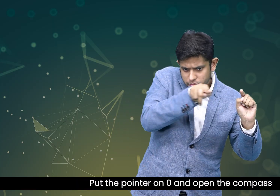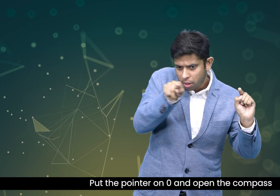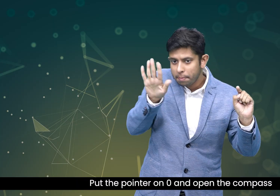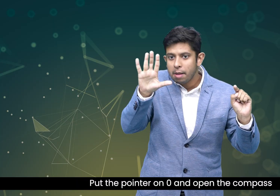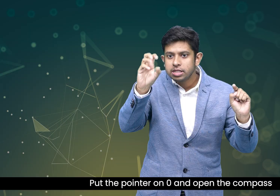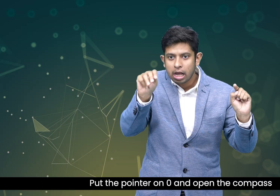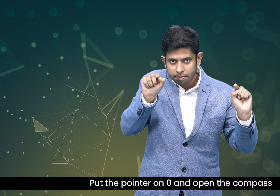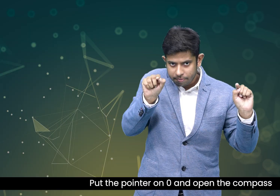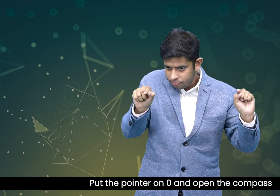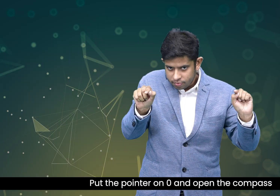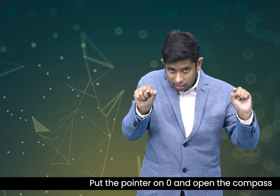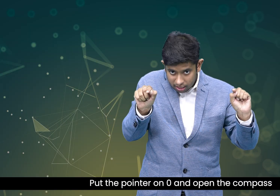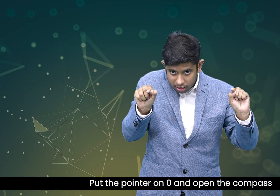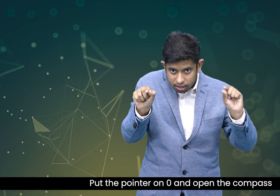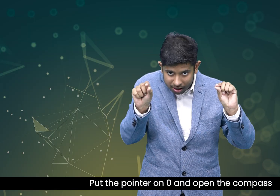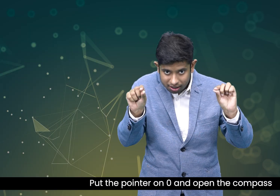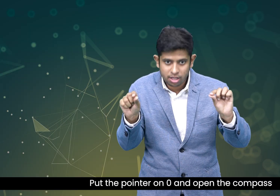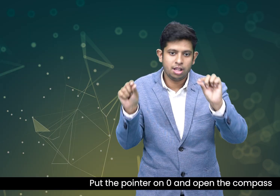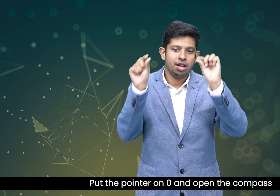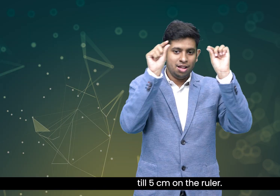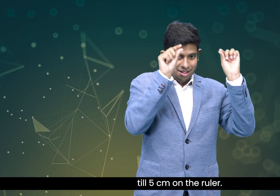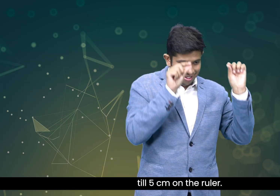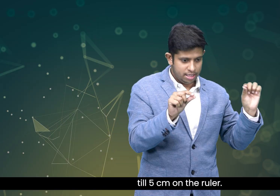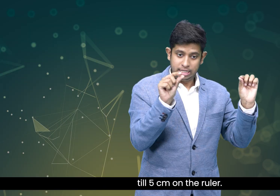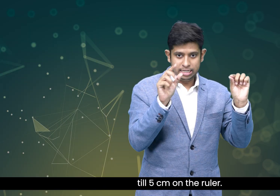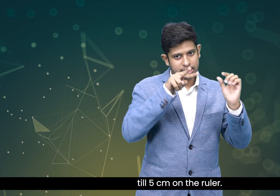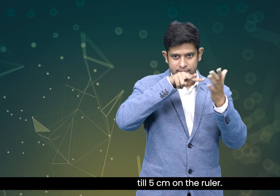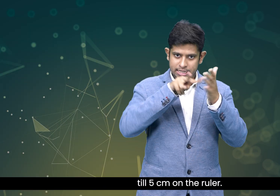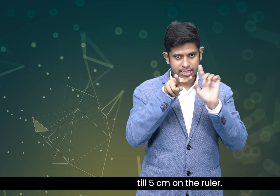Put the pointer on 0 and open the compass till 5 cm on the ruler.